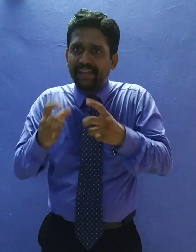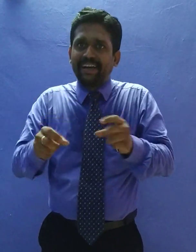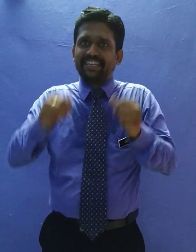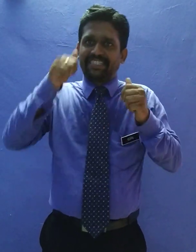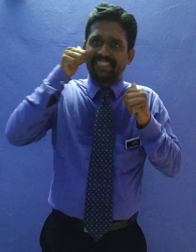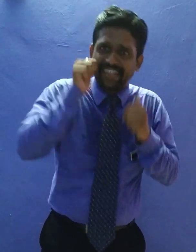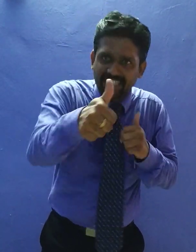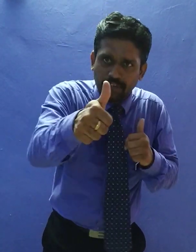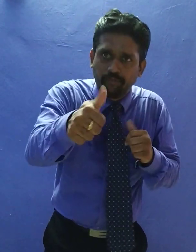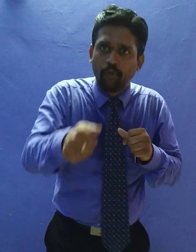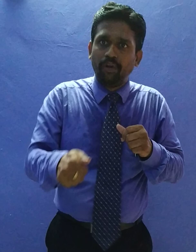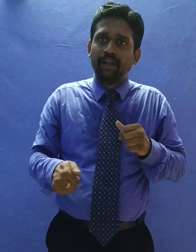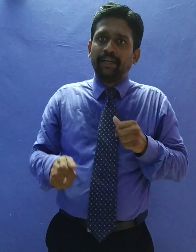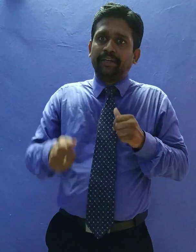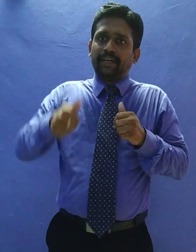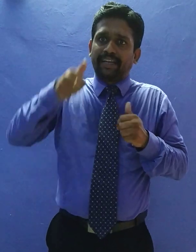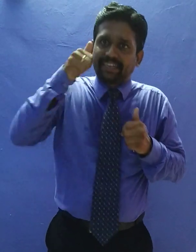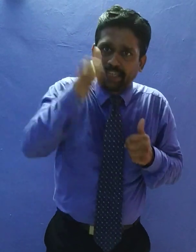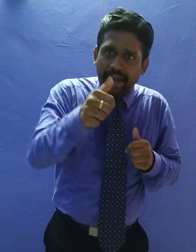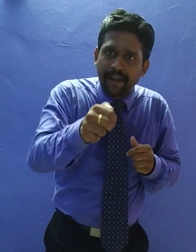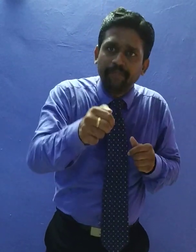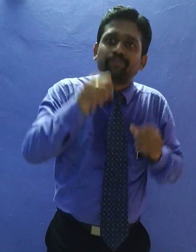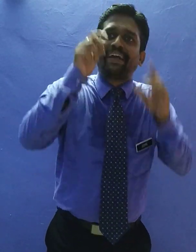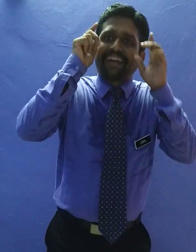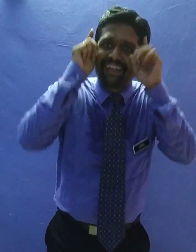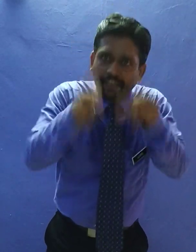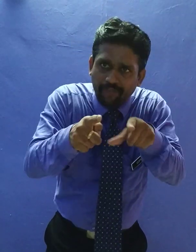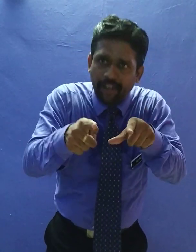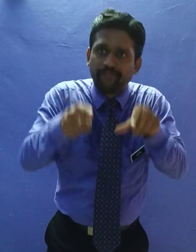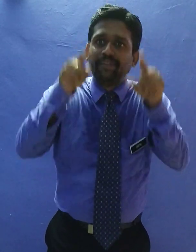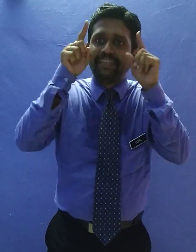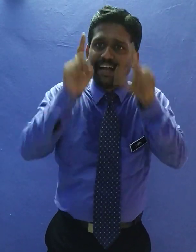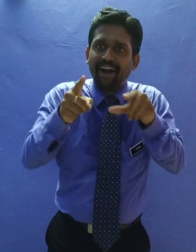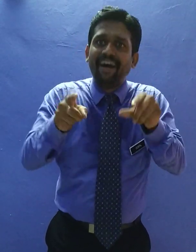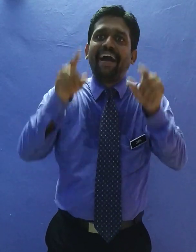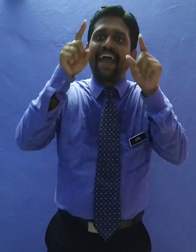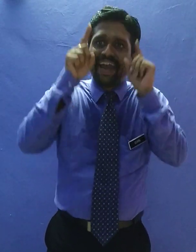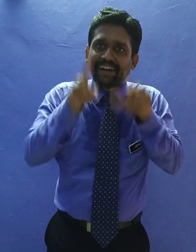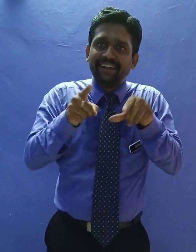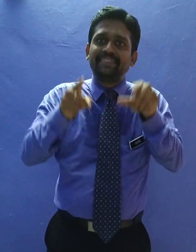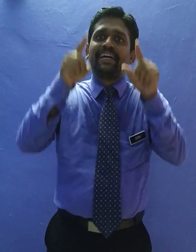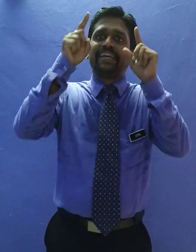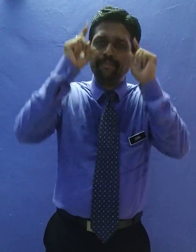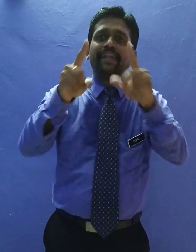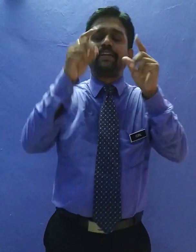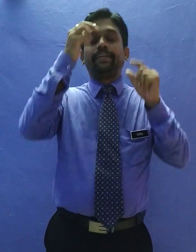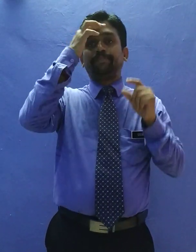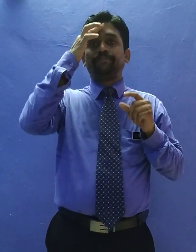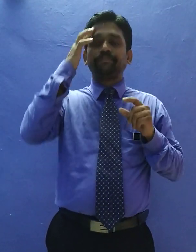a successful and rectify their errors immediately.